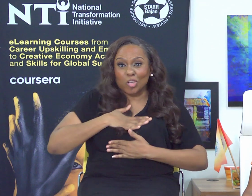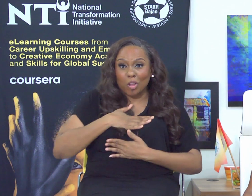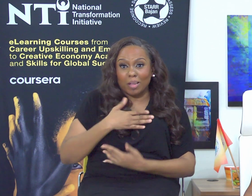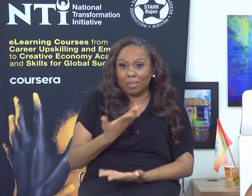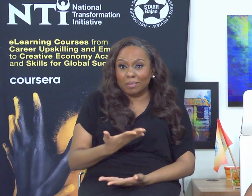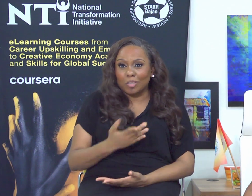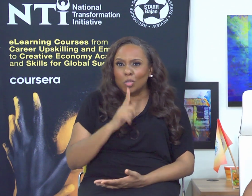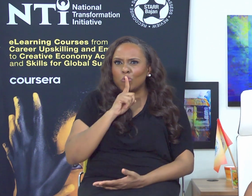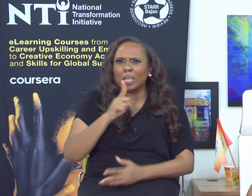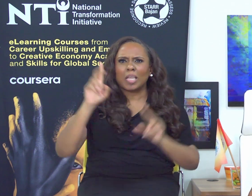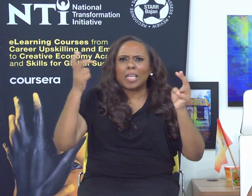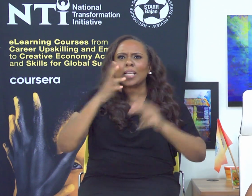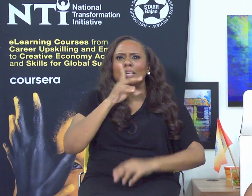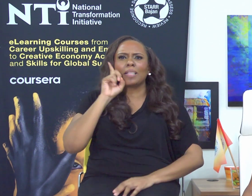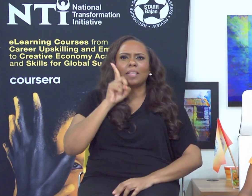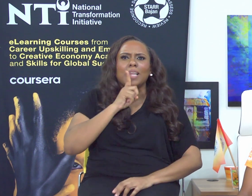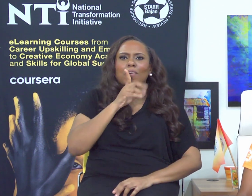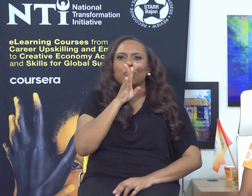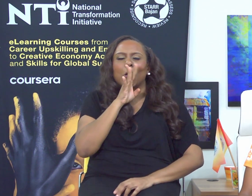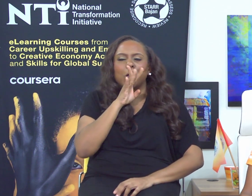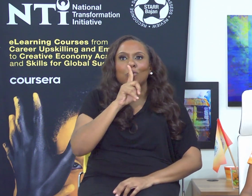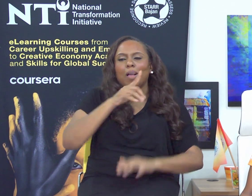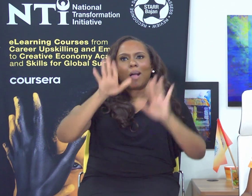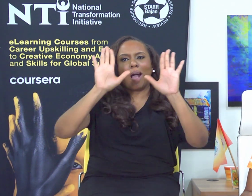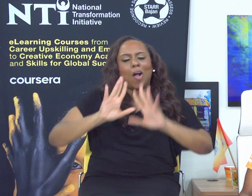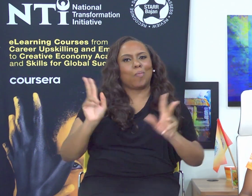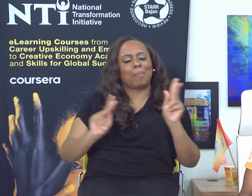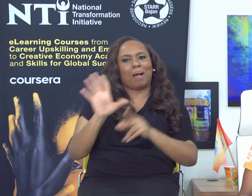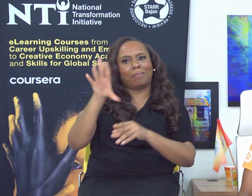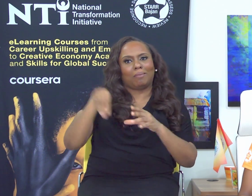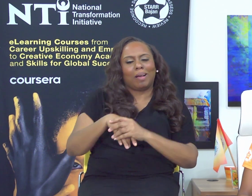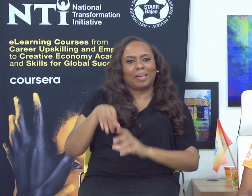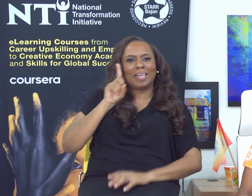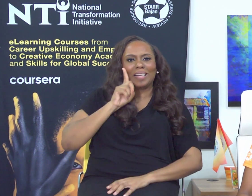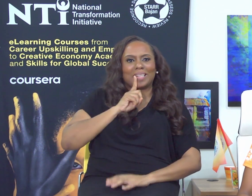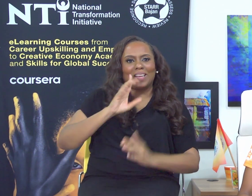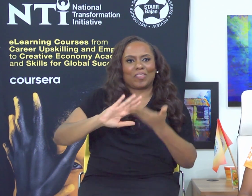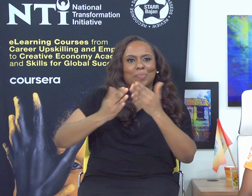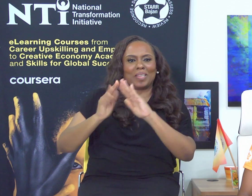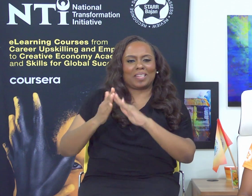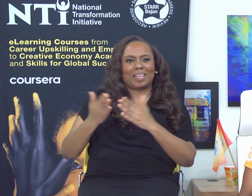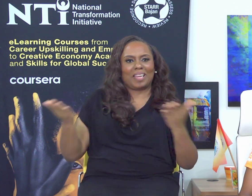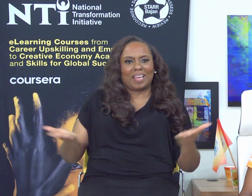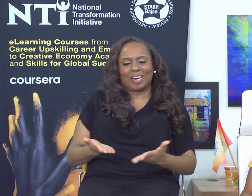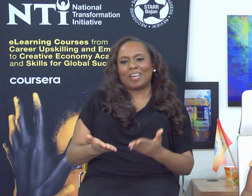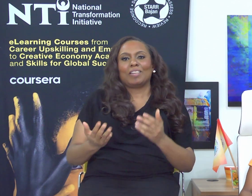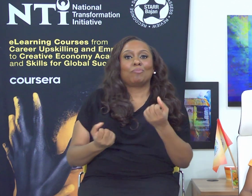a conversation with three incredible members of the deaf community here in Barbados. Compliments